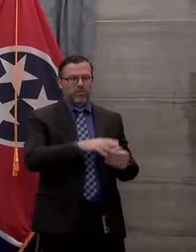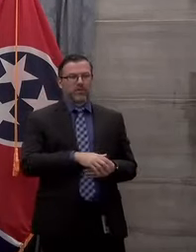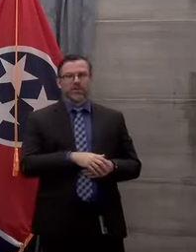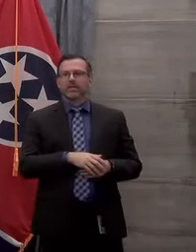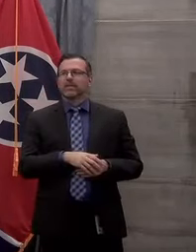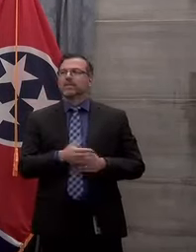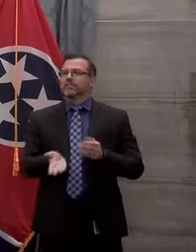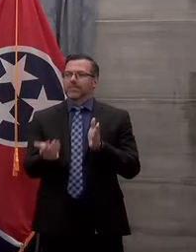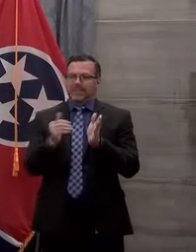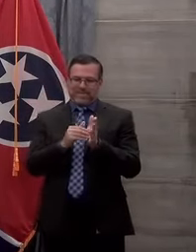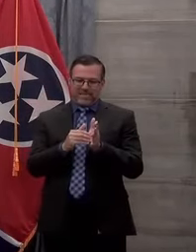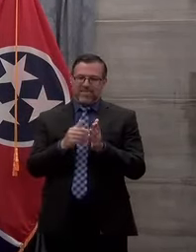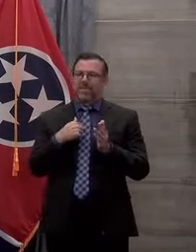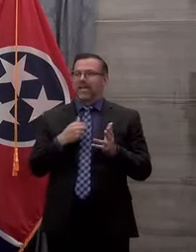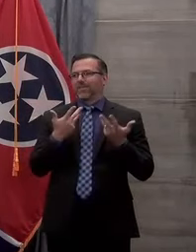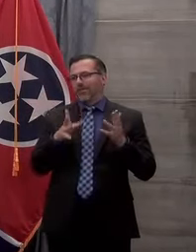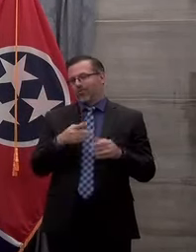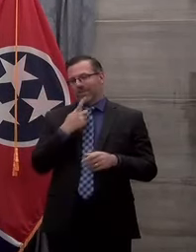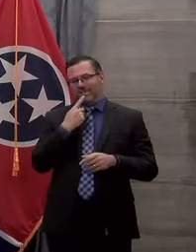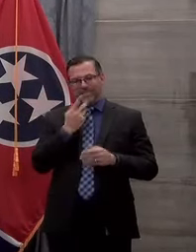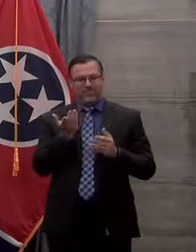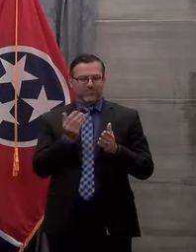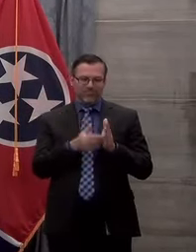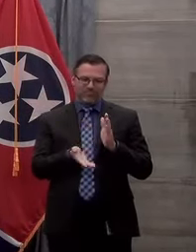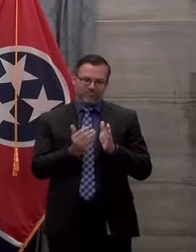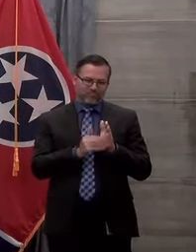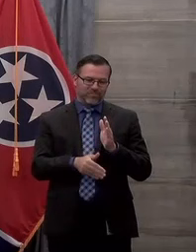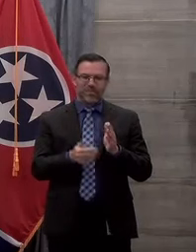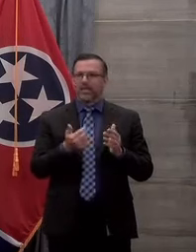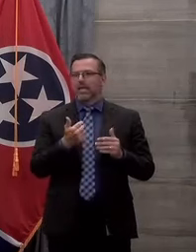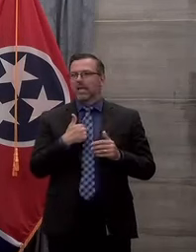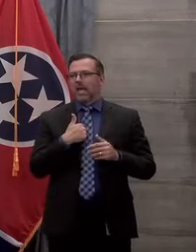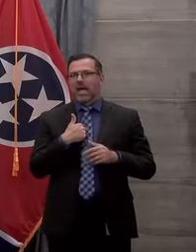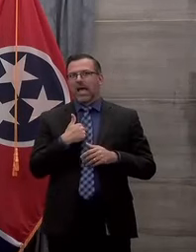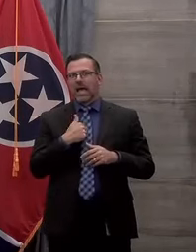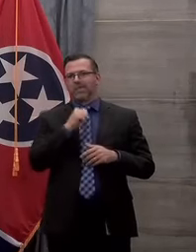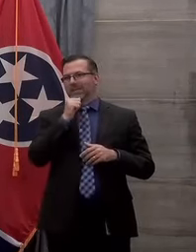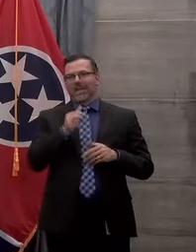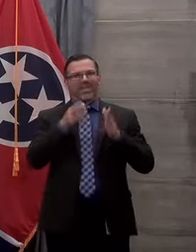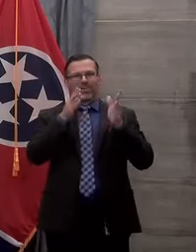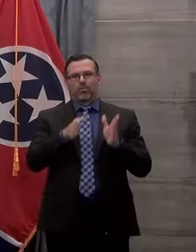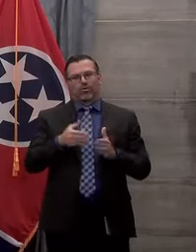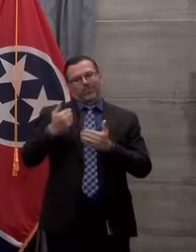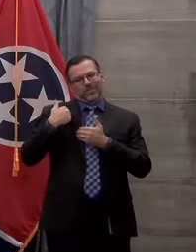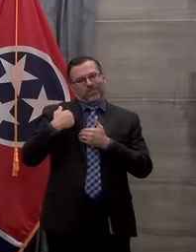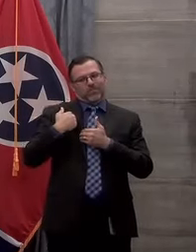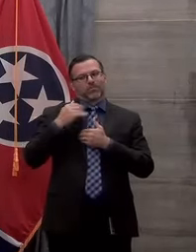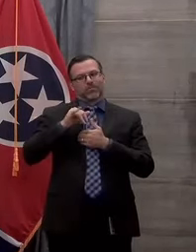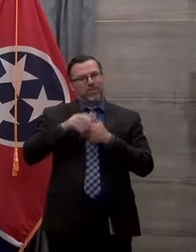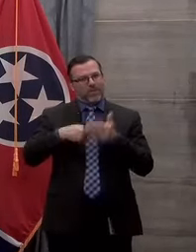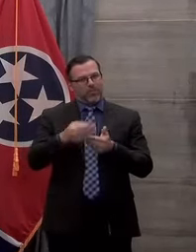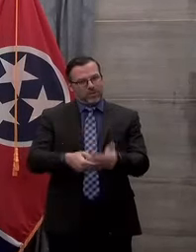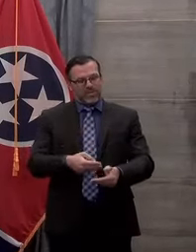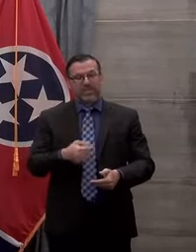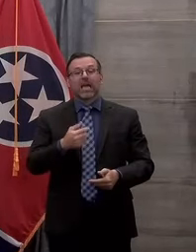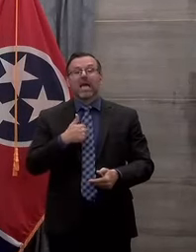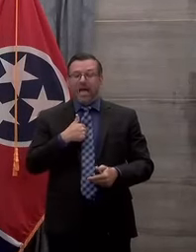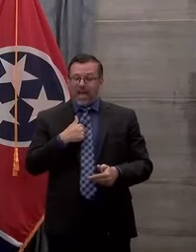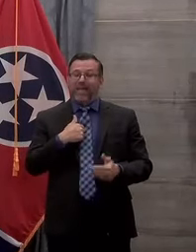there's a process to this. I'm not entirely the person responsible for that process. I have said this,